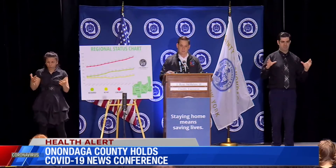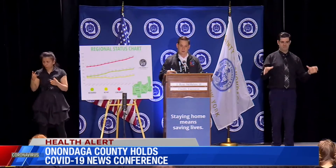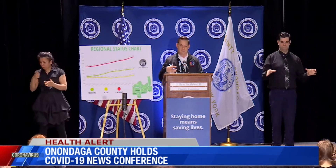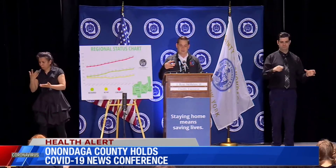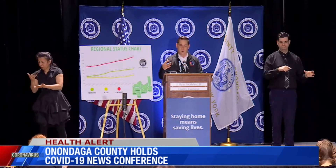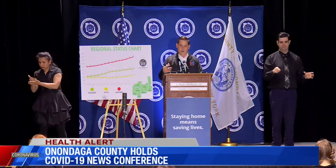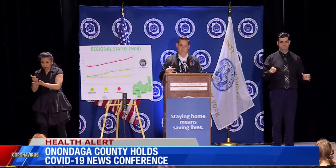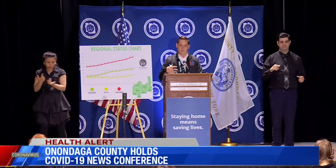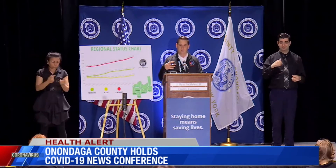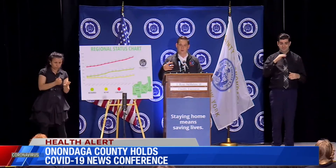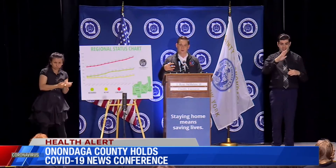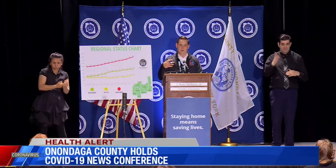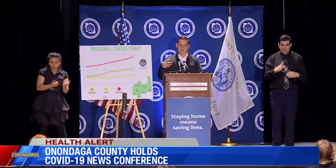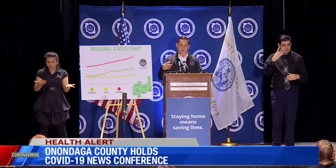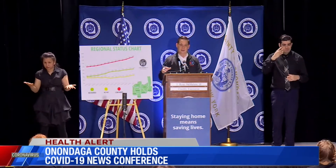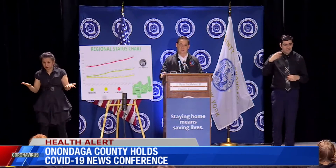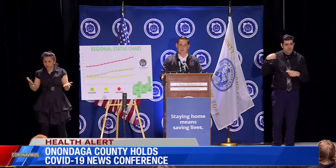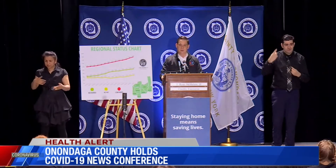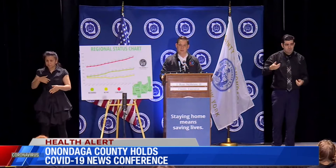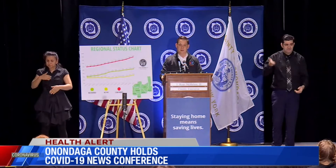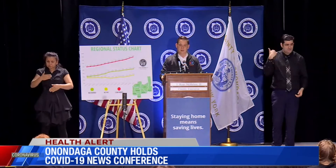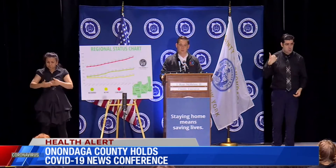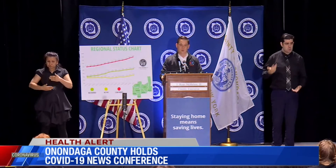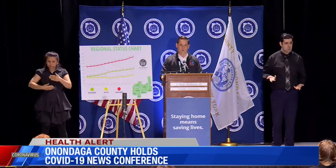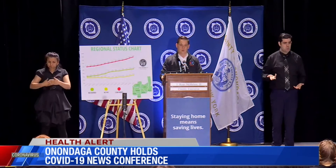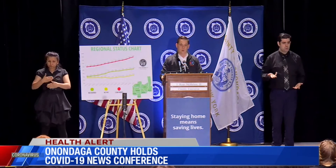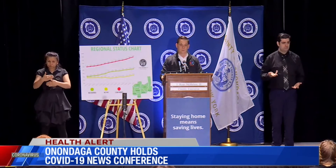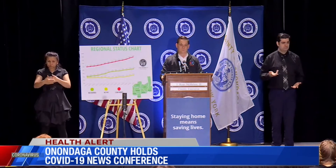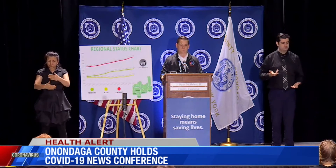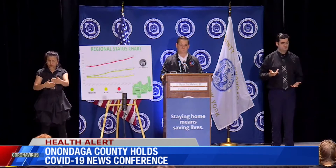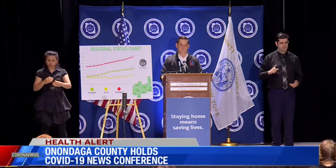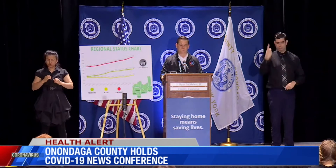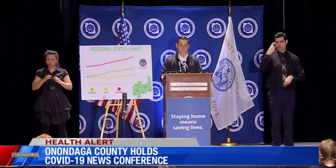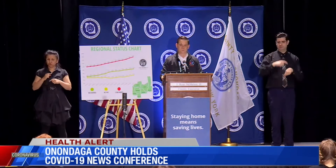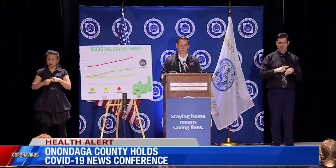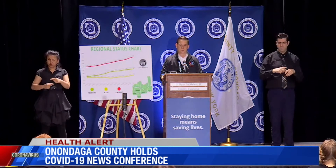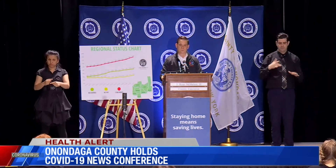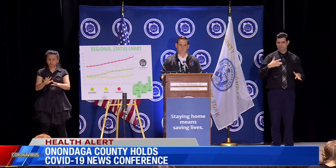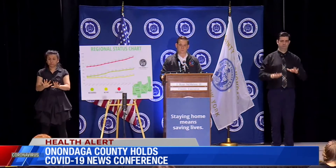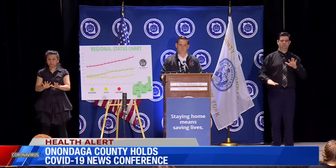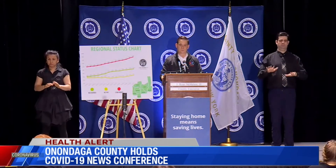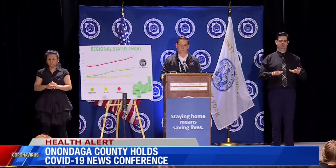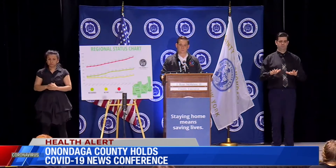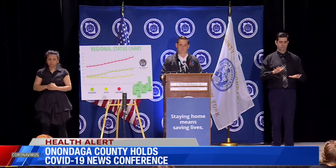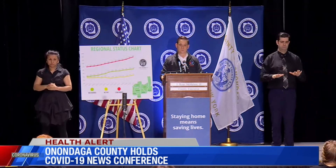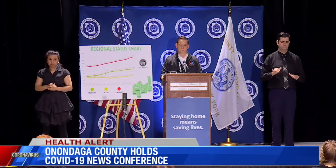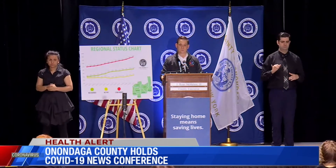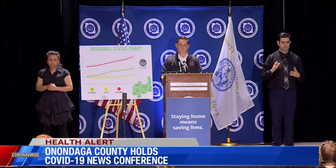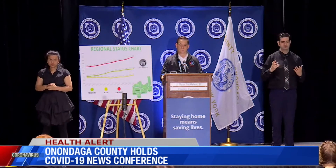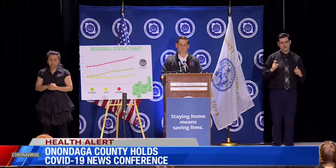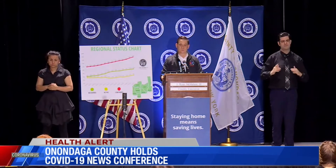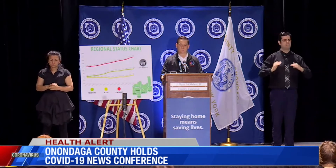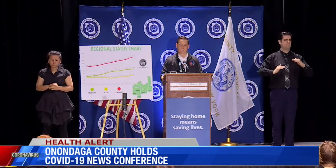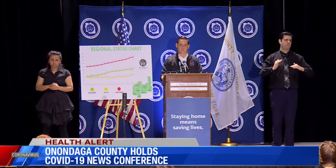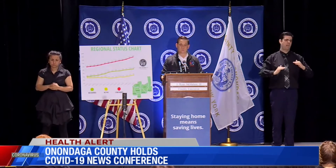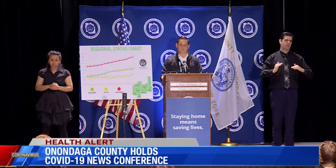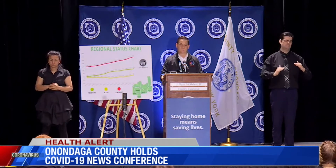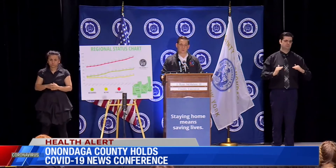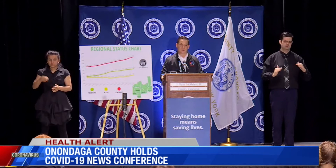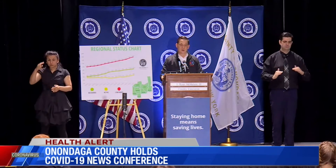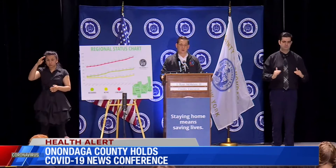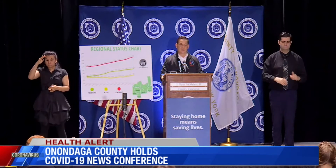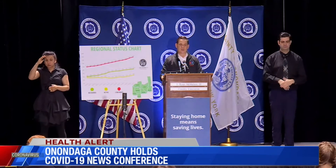we'll get things going to the point that they need to be moving forward. Is there any part of the governor's strategy that you disagree